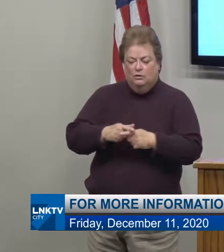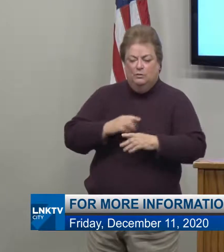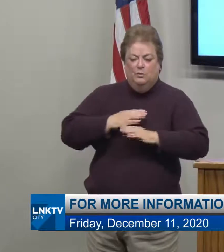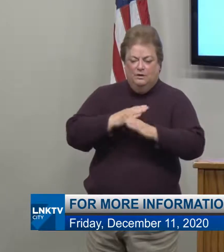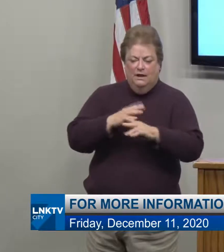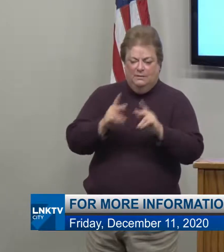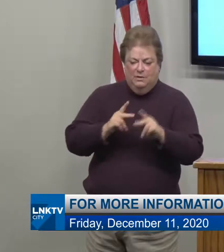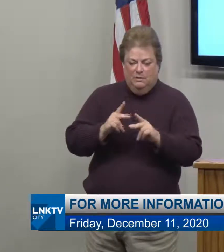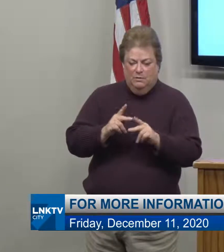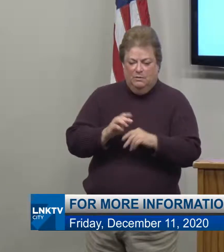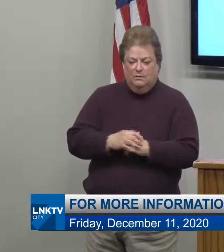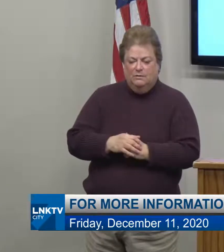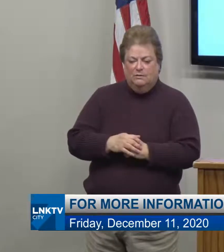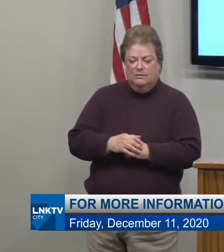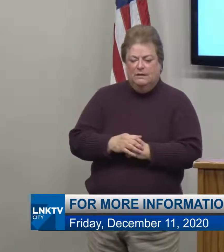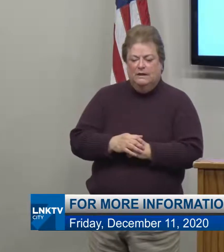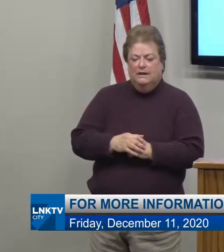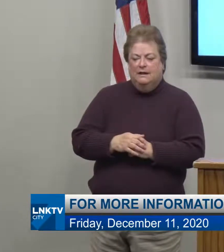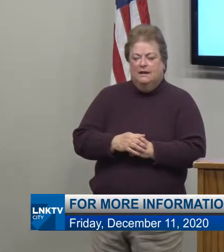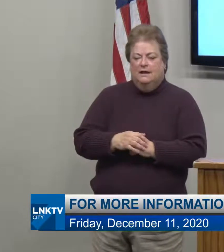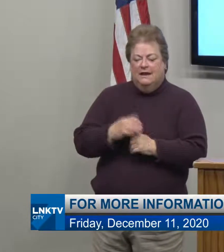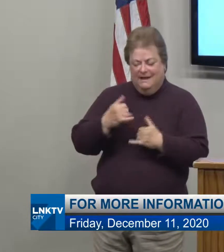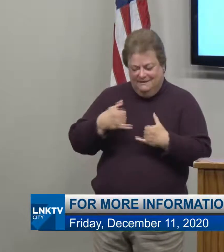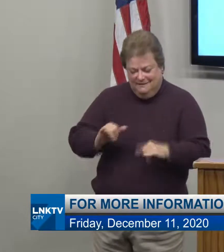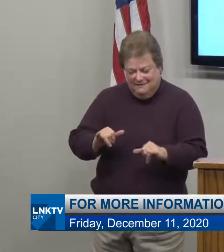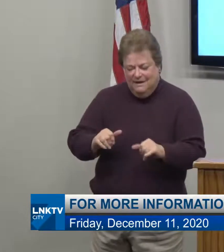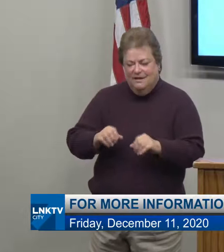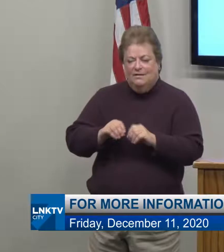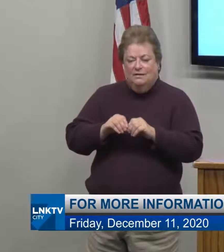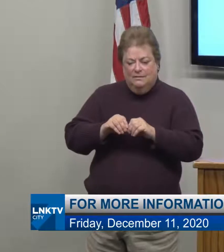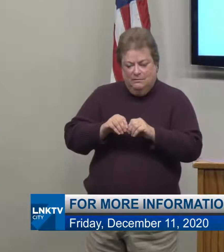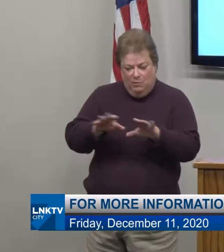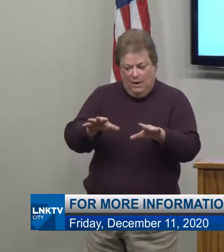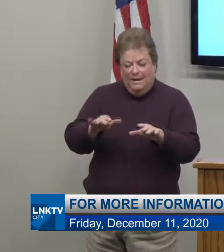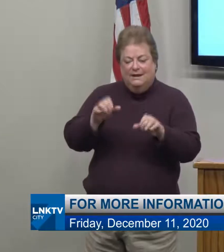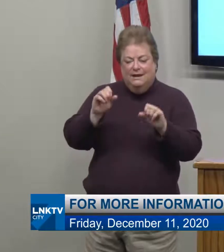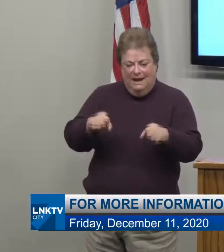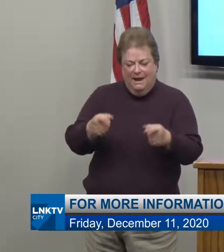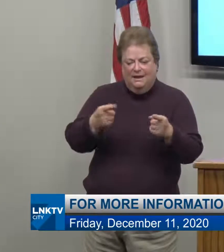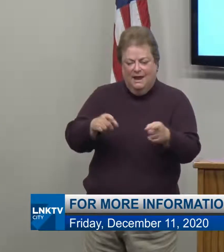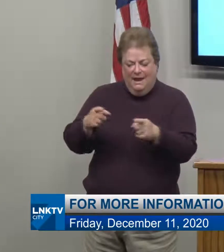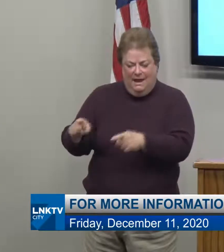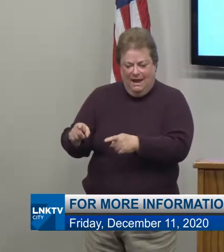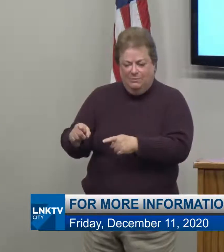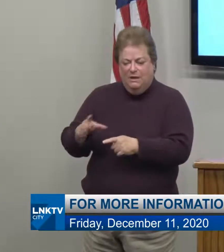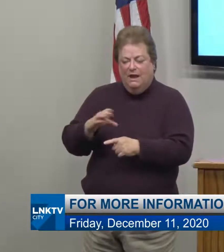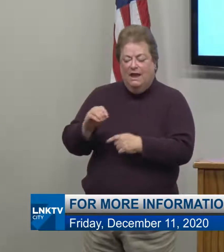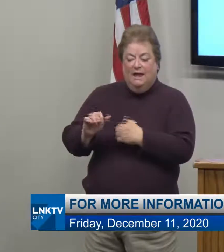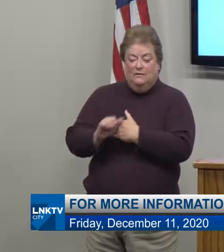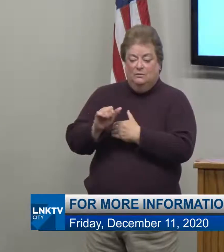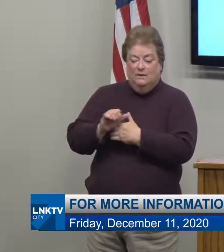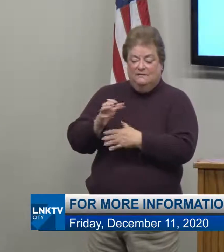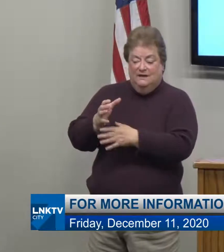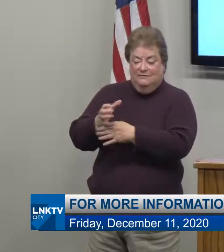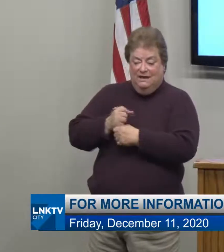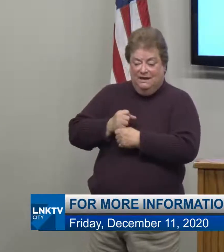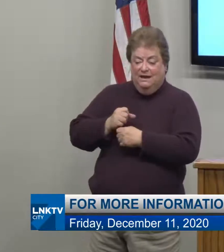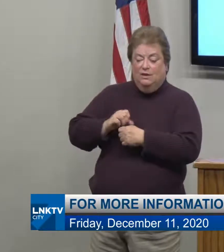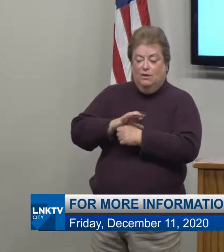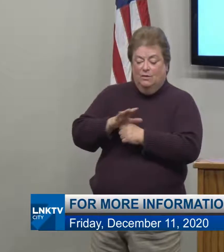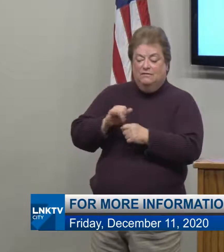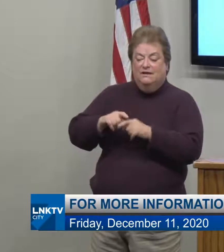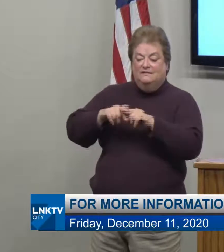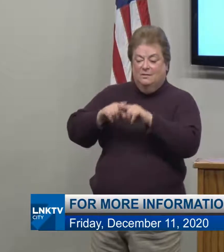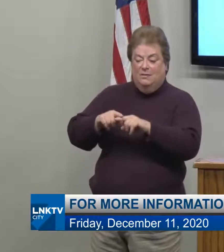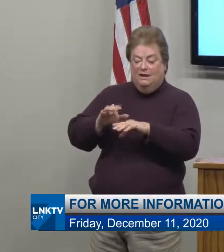community. Broad community spread exists, and your risk of contracting COVID-19 is dependent